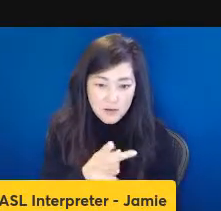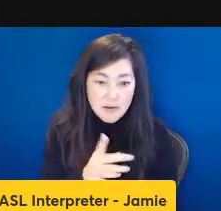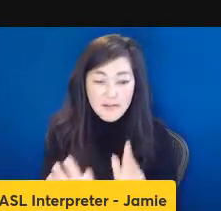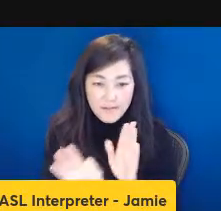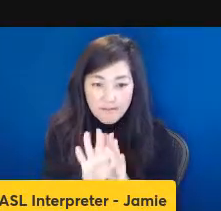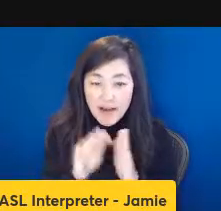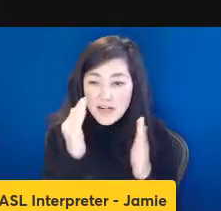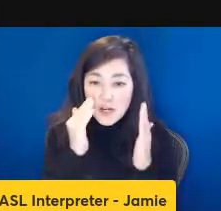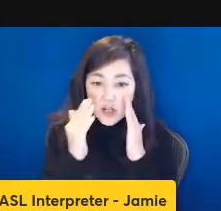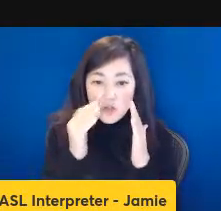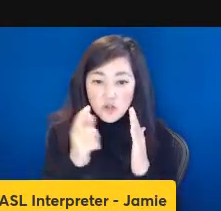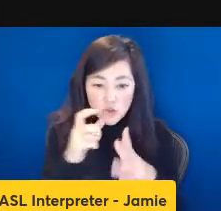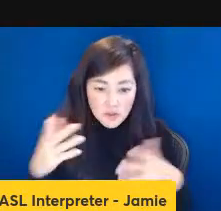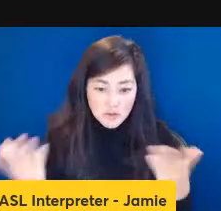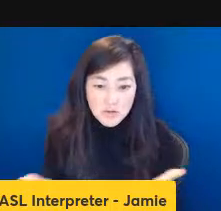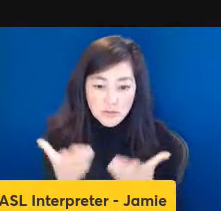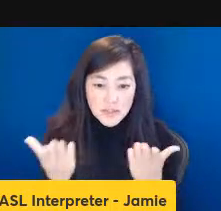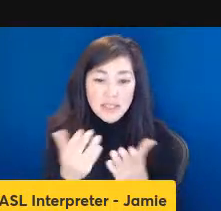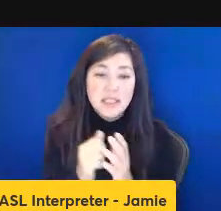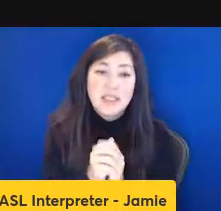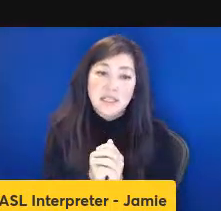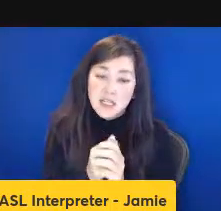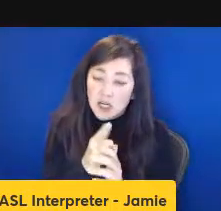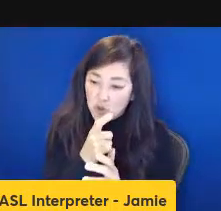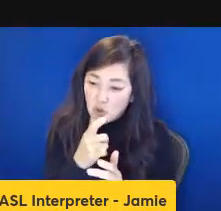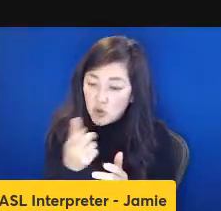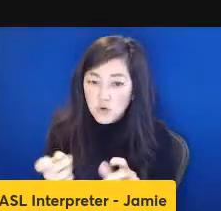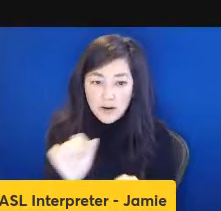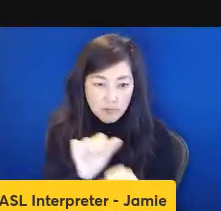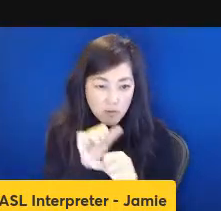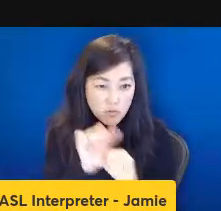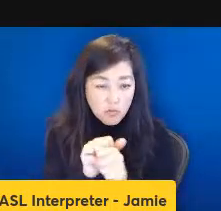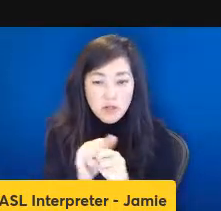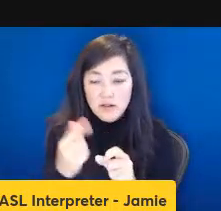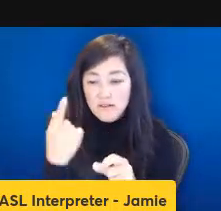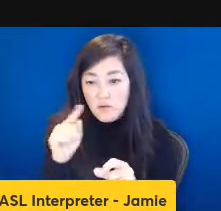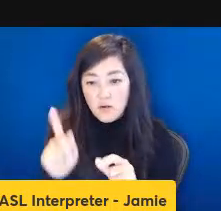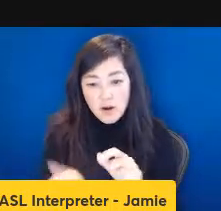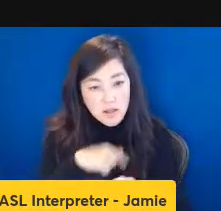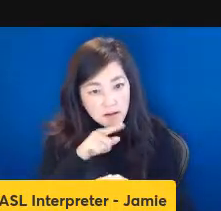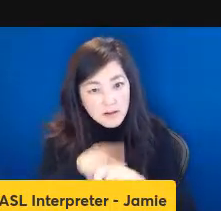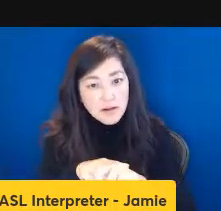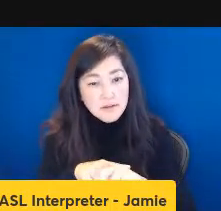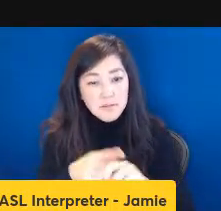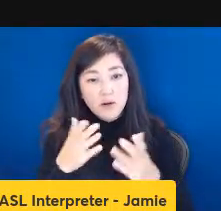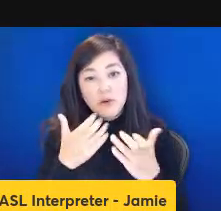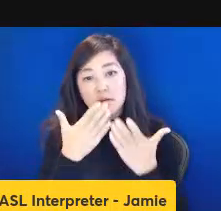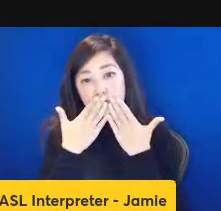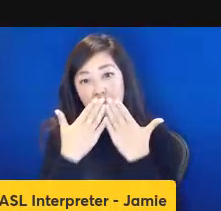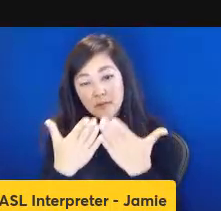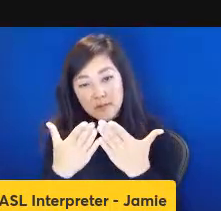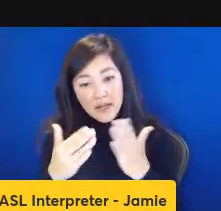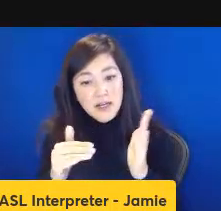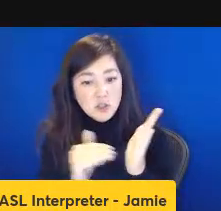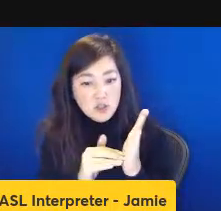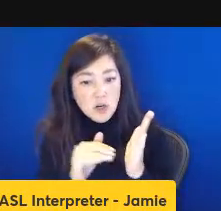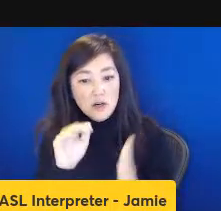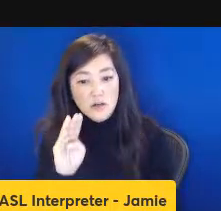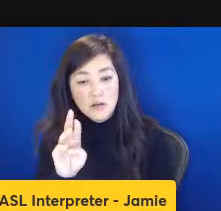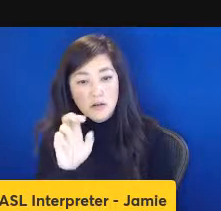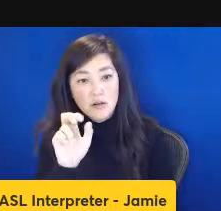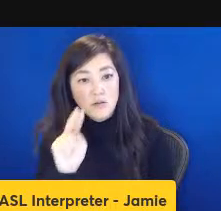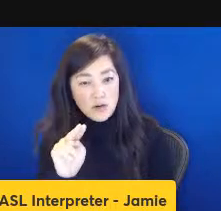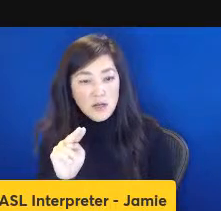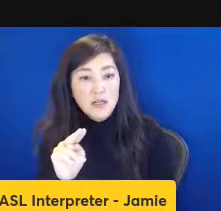have been around for a minute and who have collaborated for a long time. So I want to expressly thank Dr. Lindy Braun for the time she